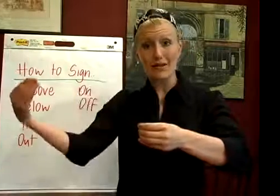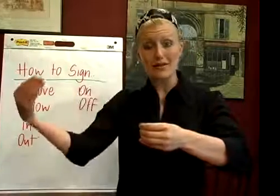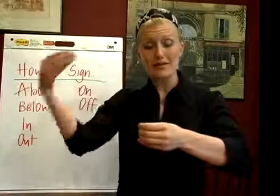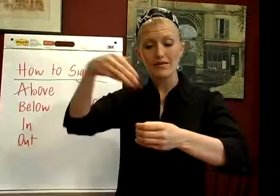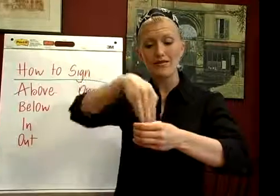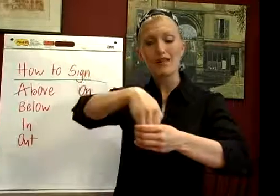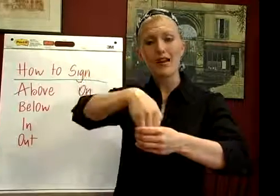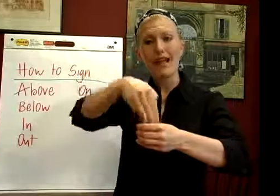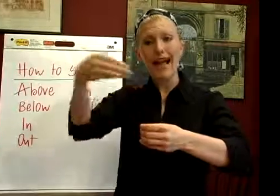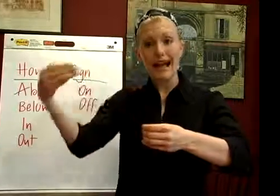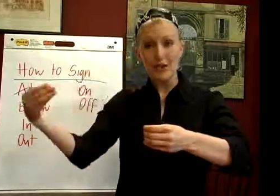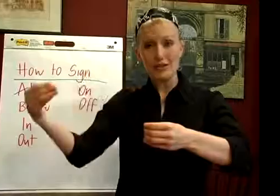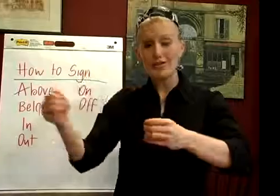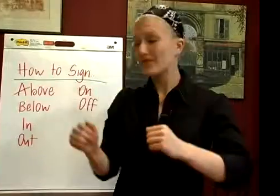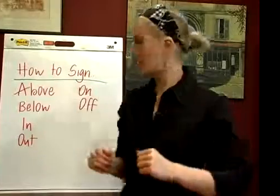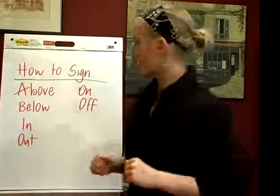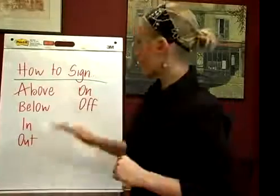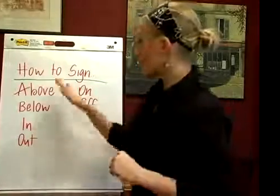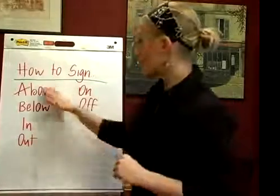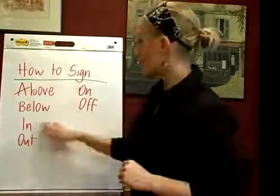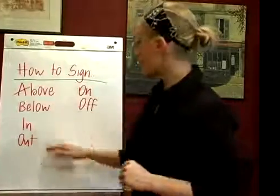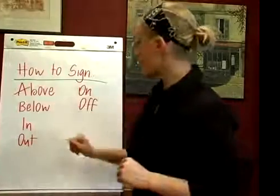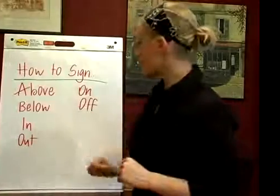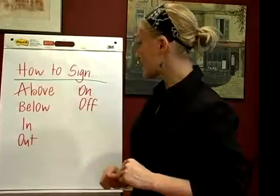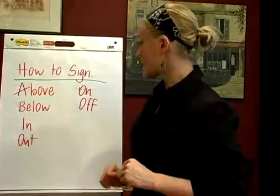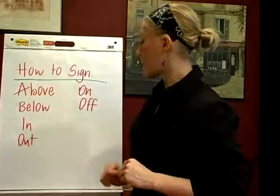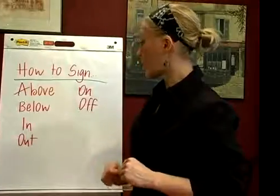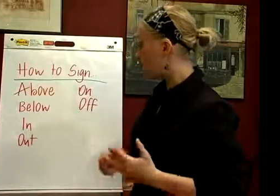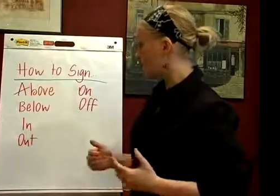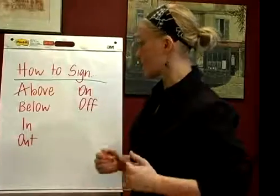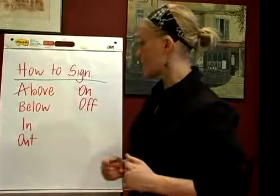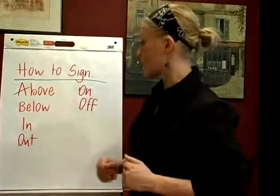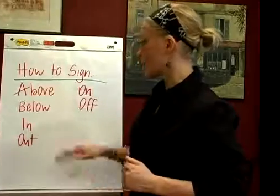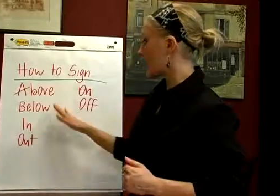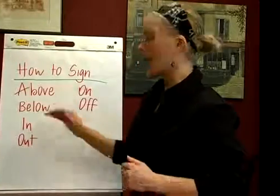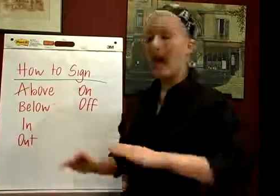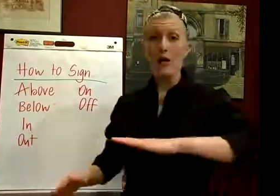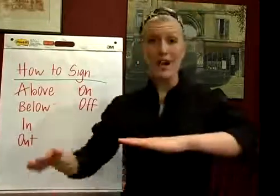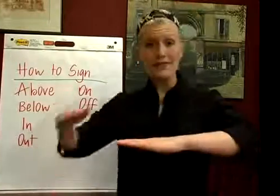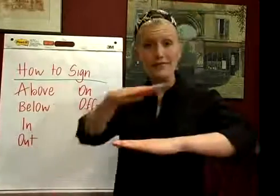out. Out. So if we review these 6 opposites, basically, above,